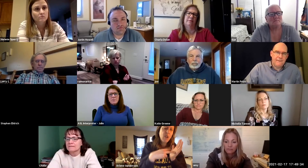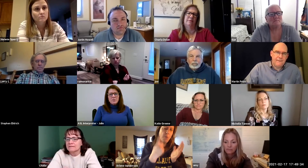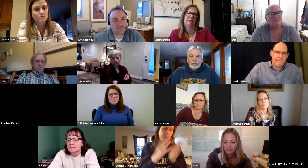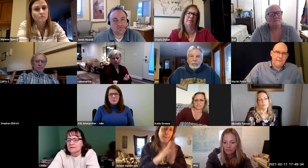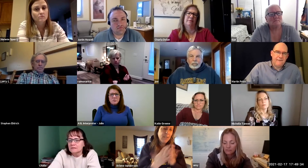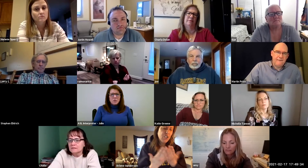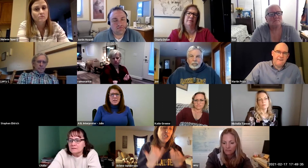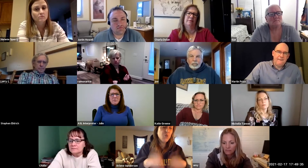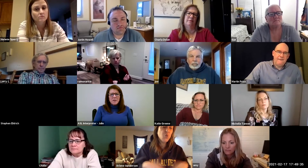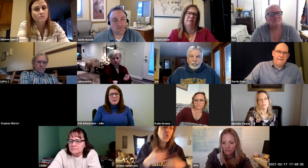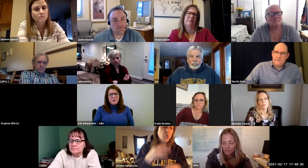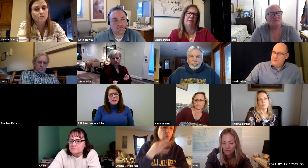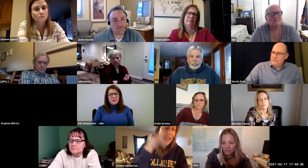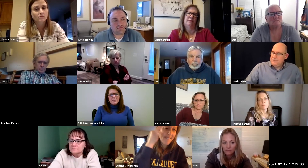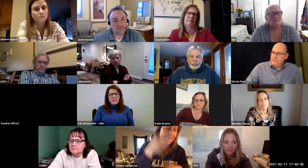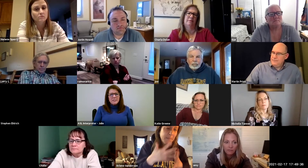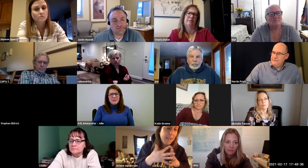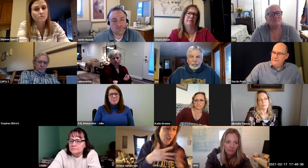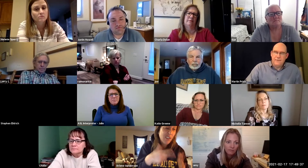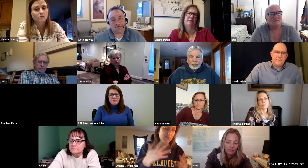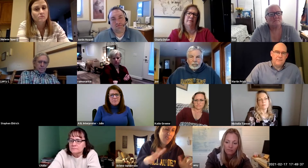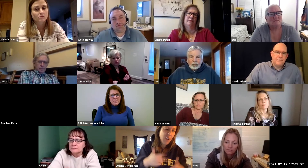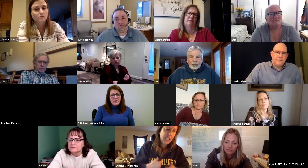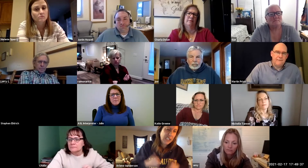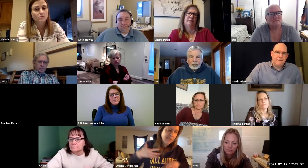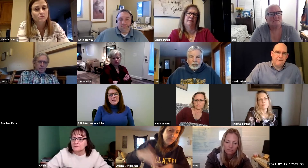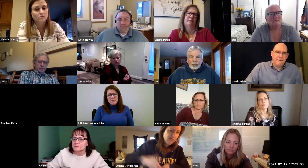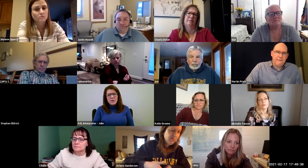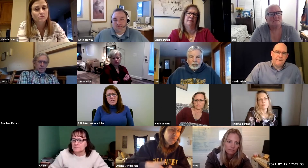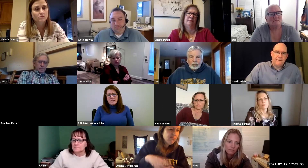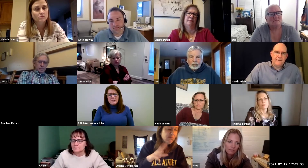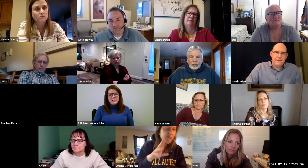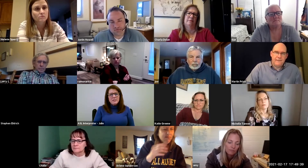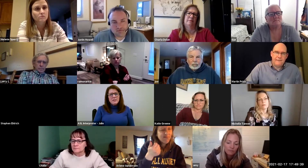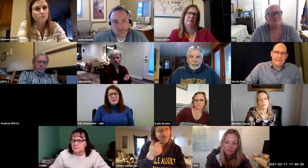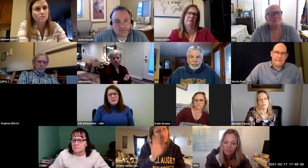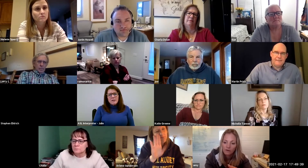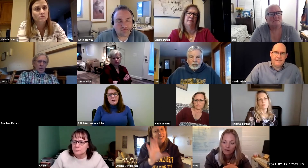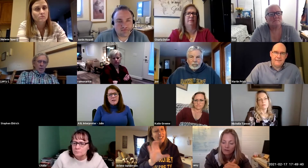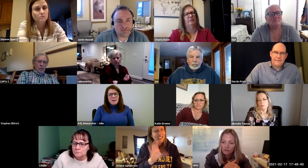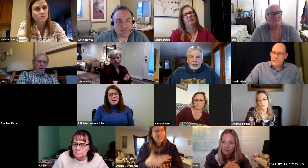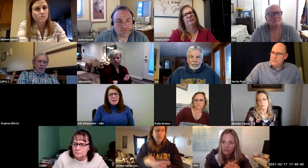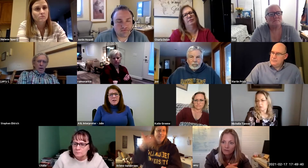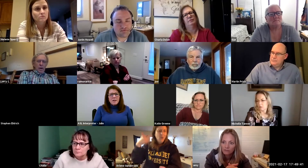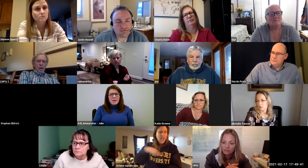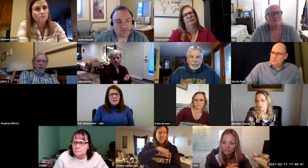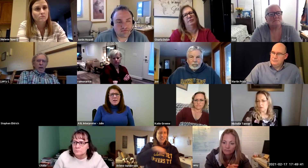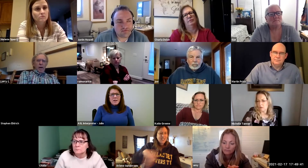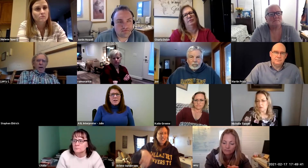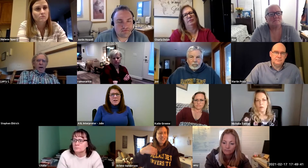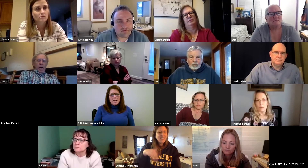a spiritual journey. I read a book that's about Native Americans